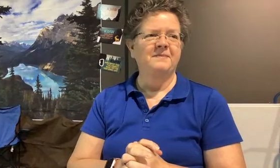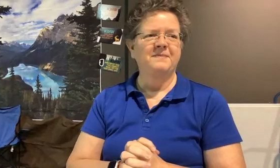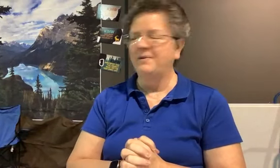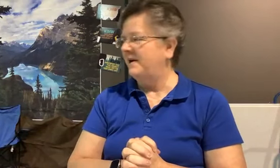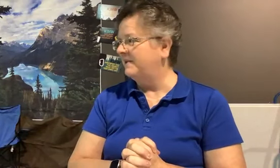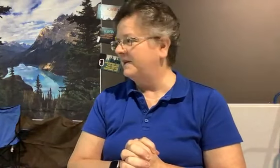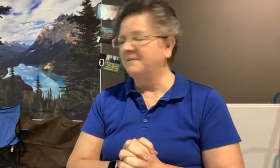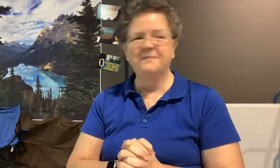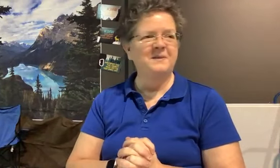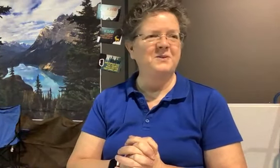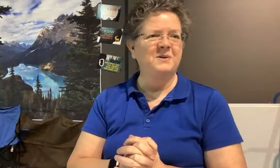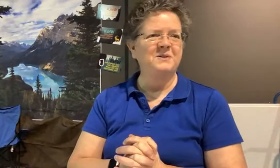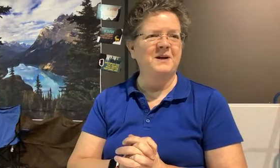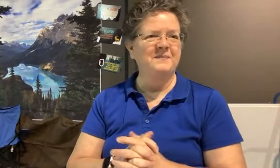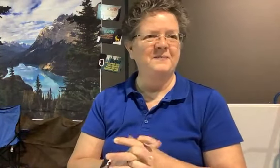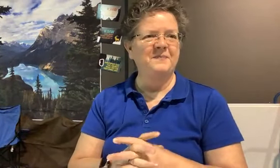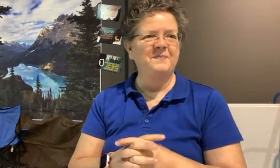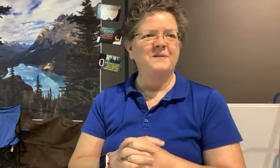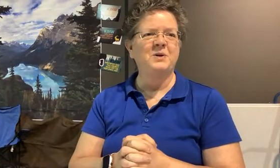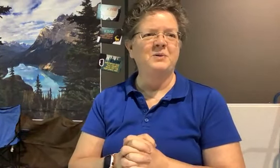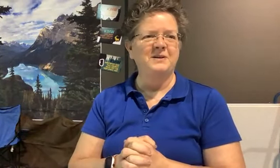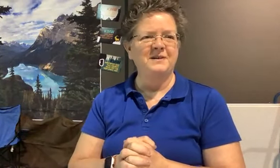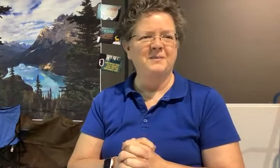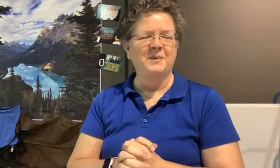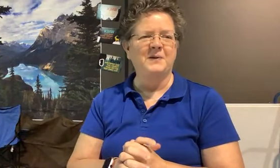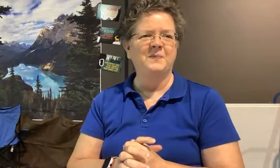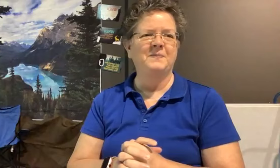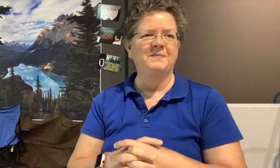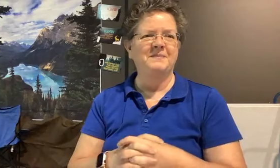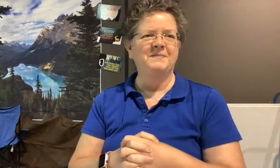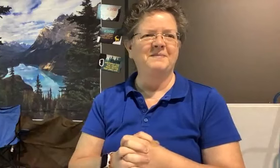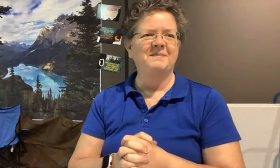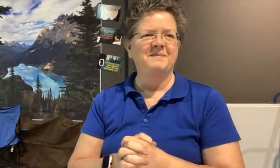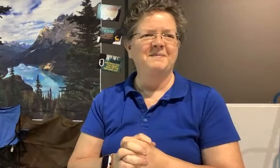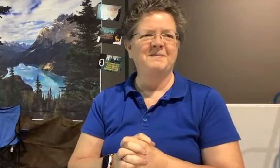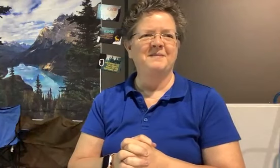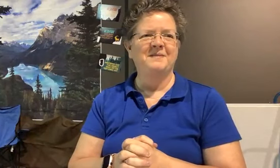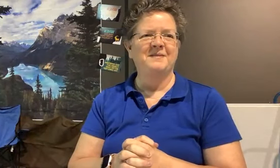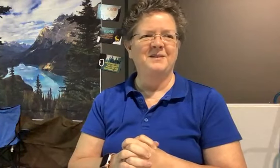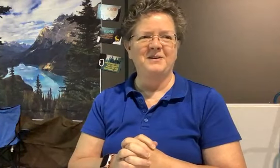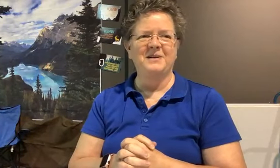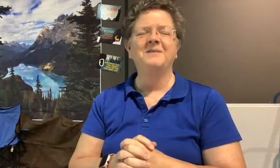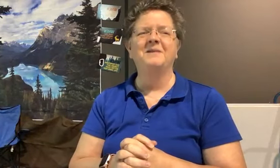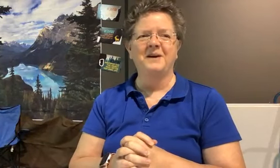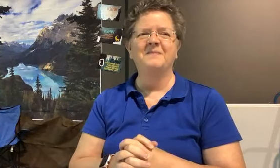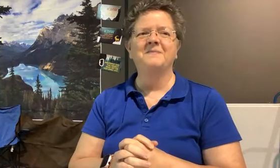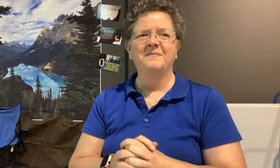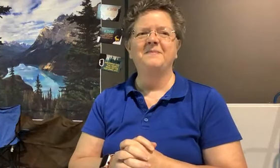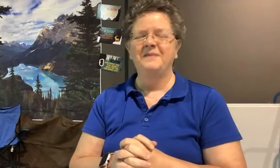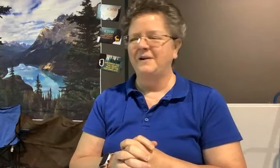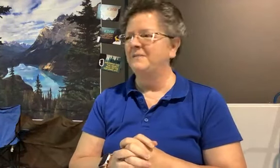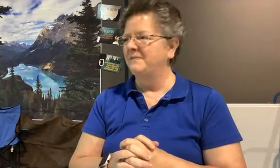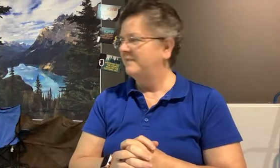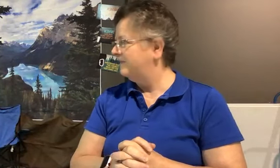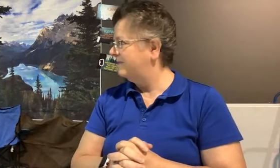No one have anything that you want to say? Sonia, come on. She already said it. You already said it. Okay. Yeah. I'm like to remember